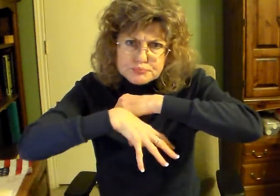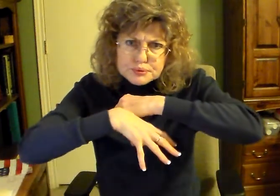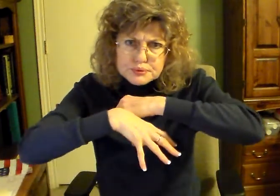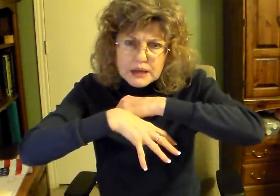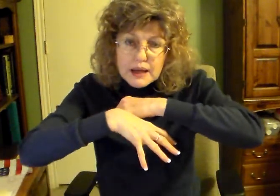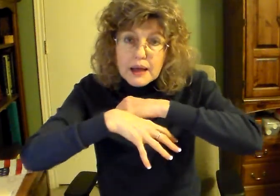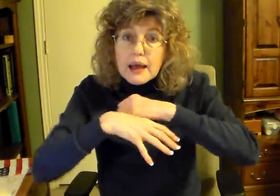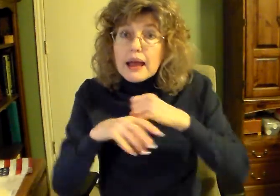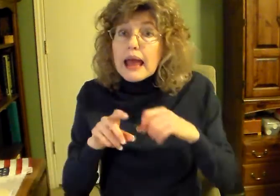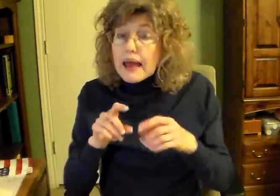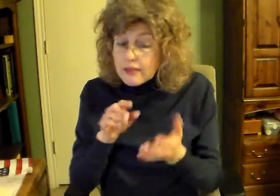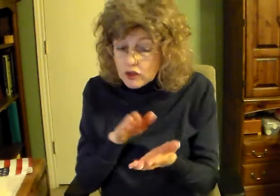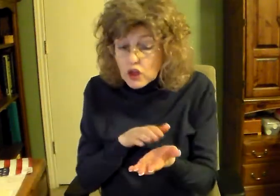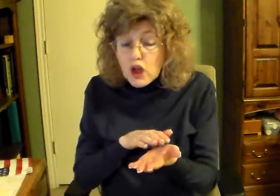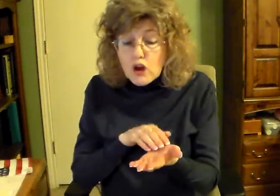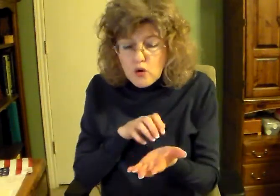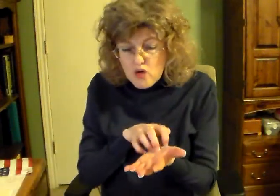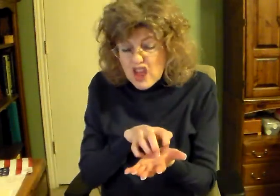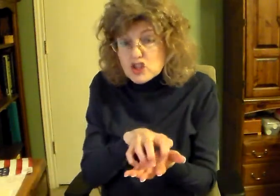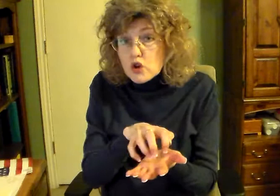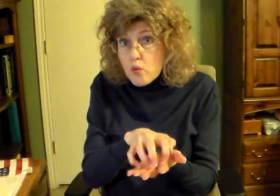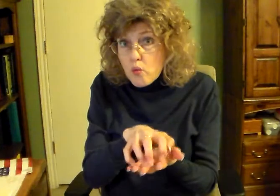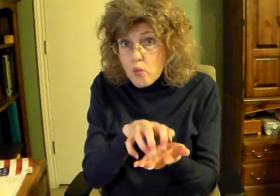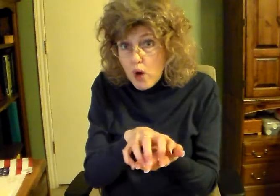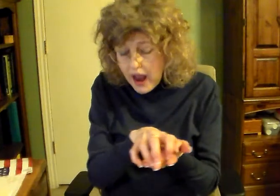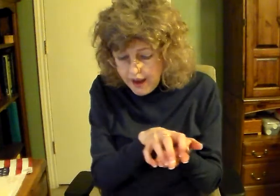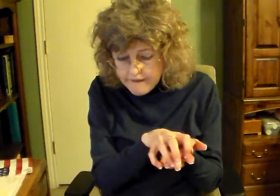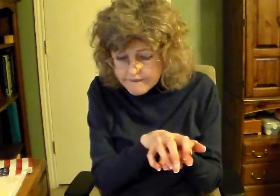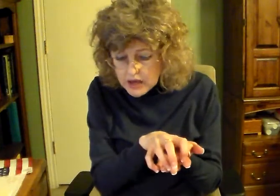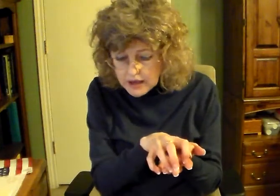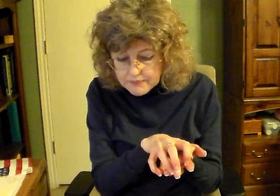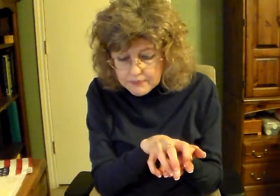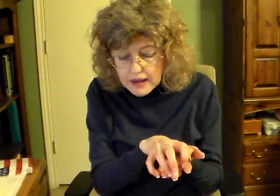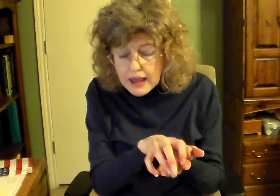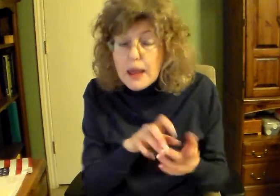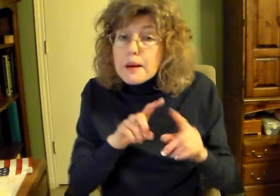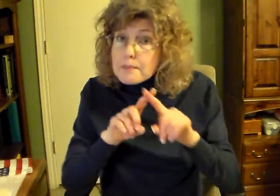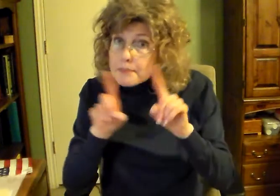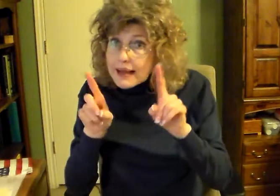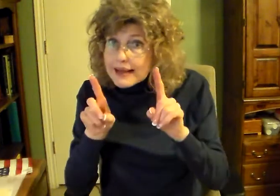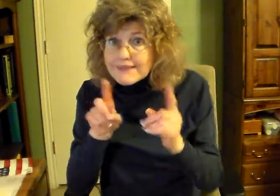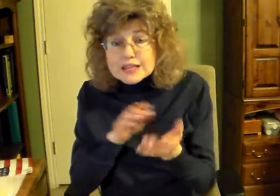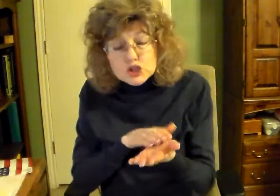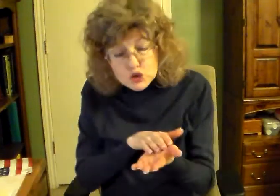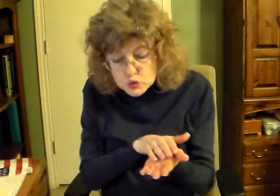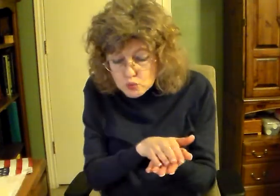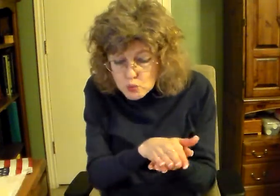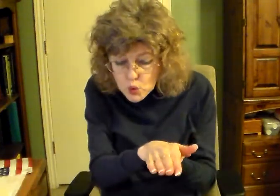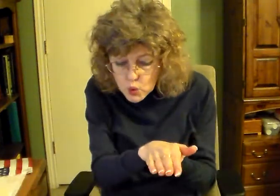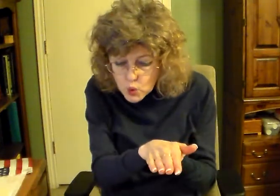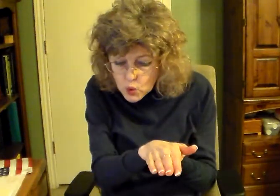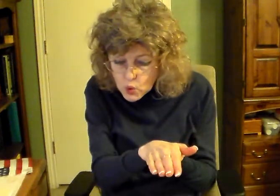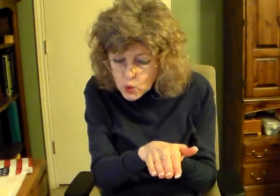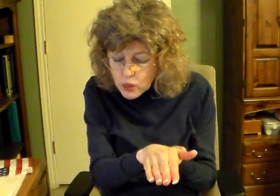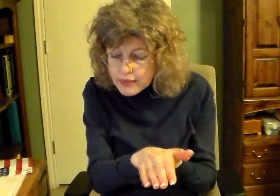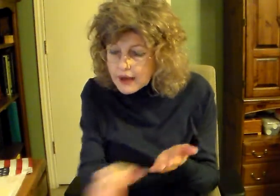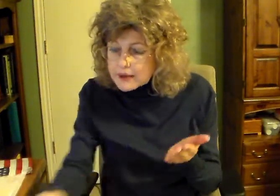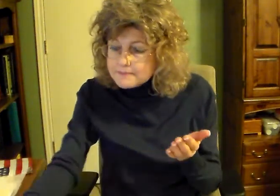that perform specialized tasks, including the synthesis of membrane lipids and the detoxifying of drugs. Proteins produced in the rough ER